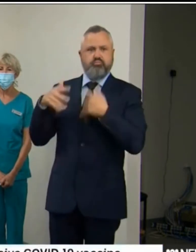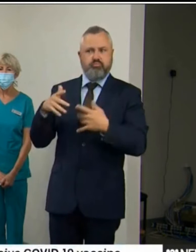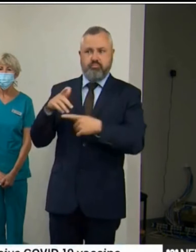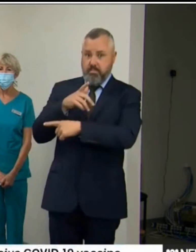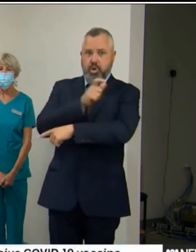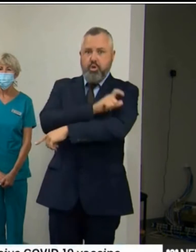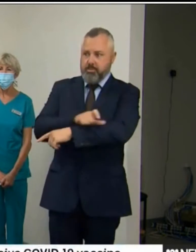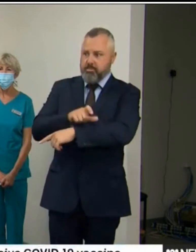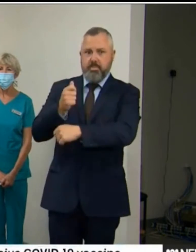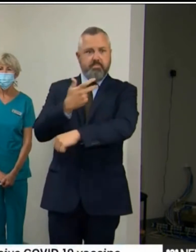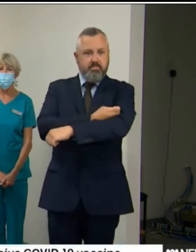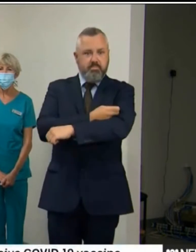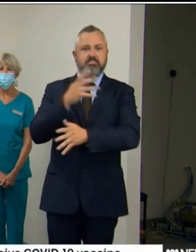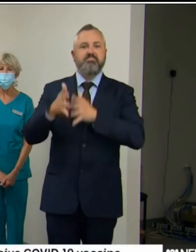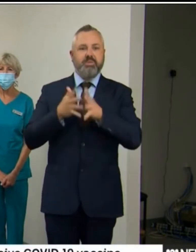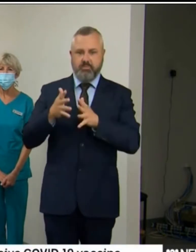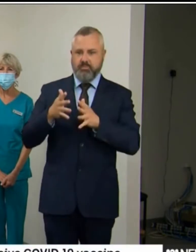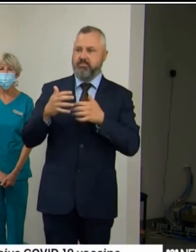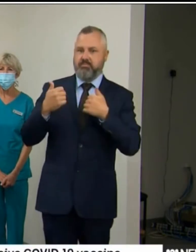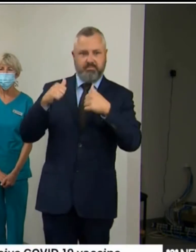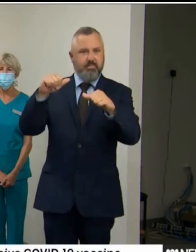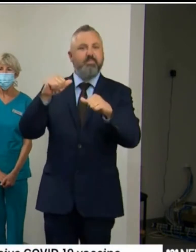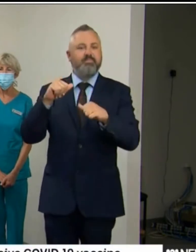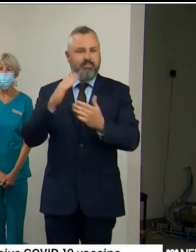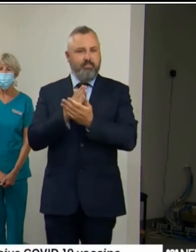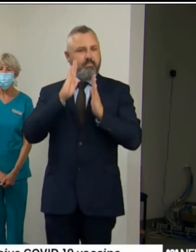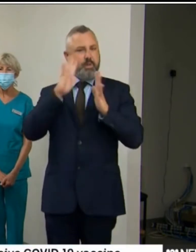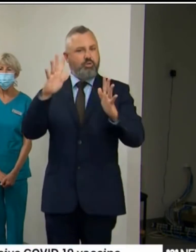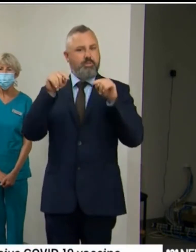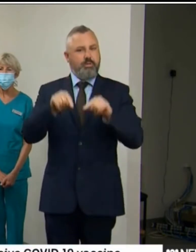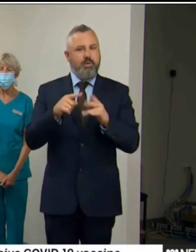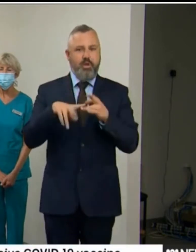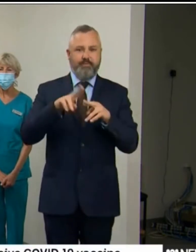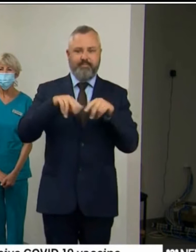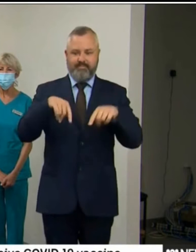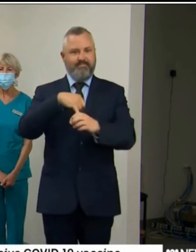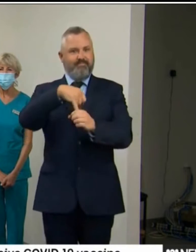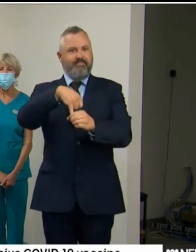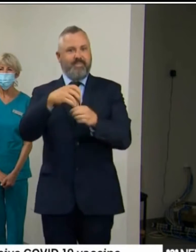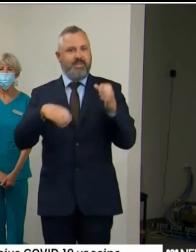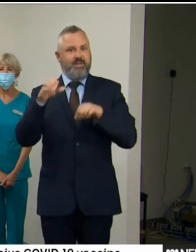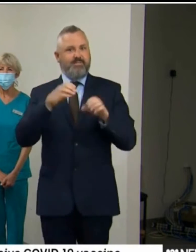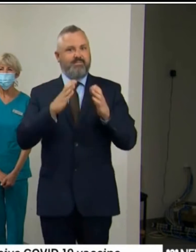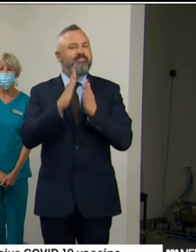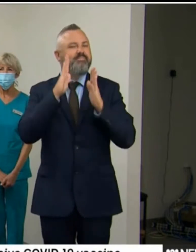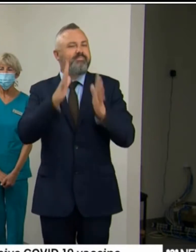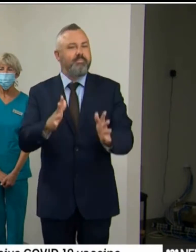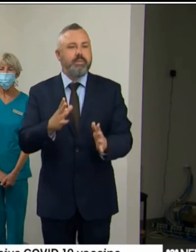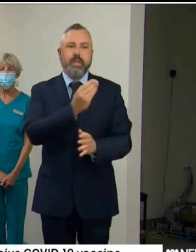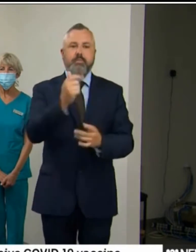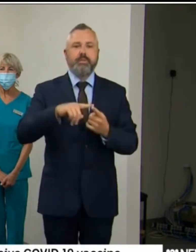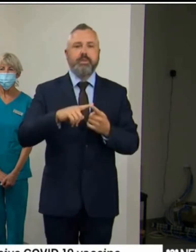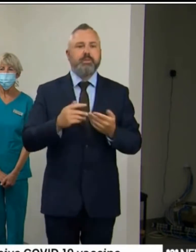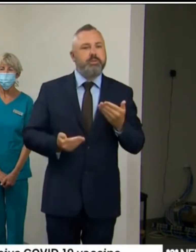is incredibly important. It's a miracle of medical science. But there is some hesitancy, in particular, younger women, 25